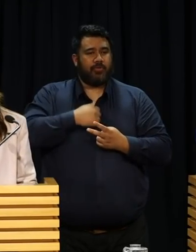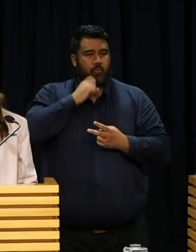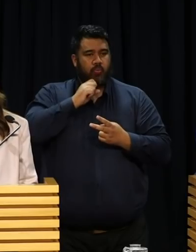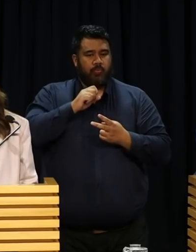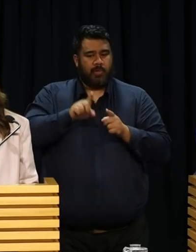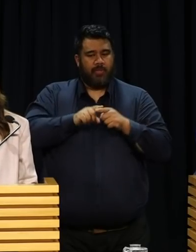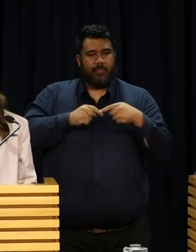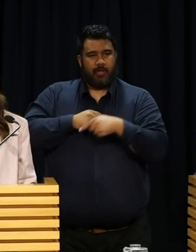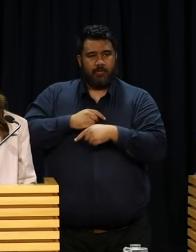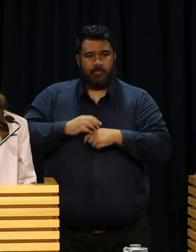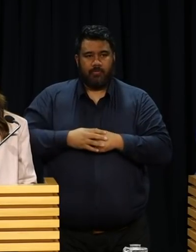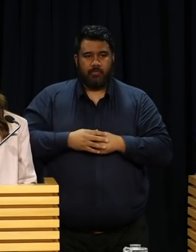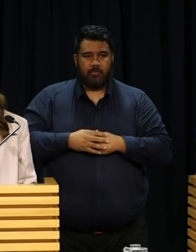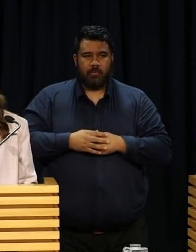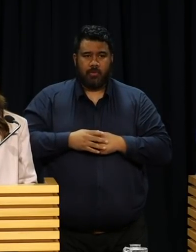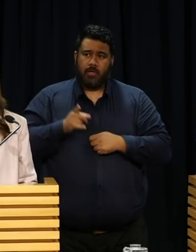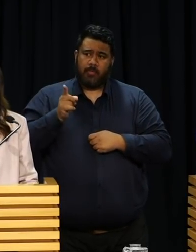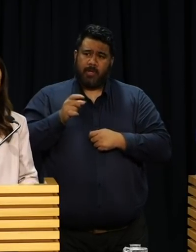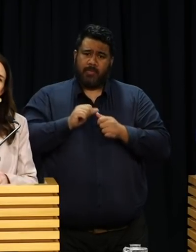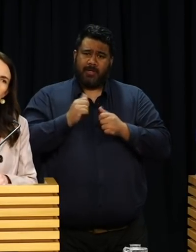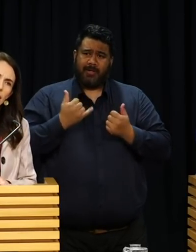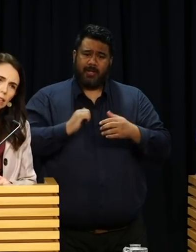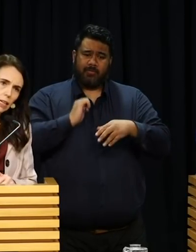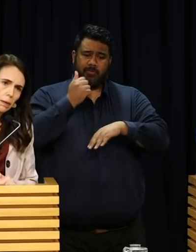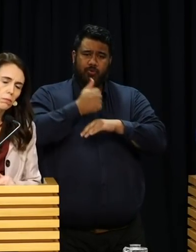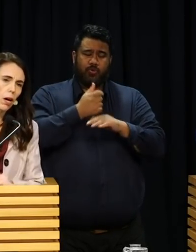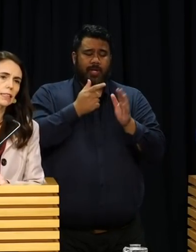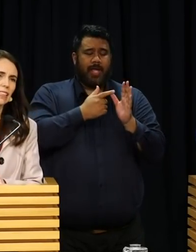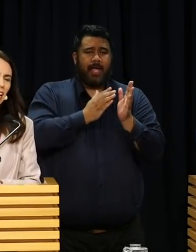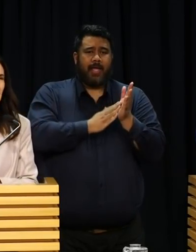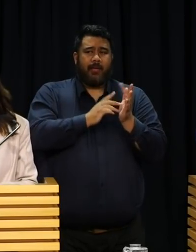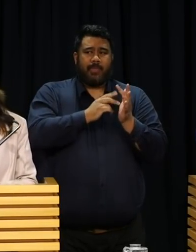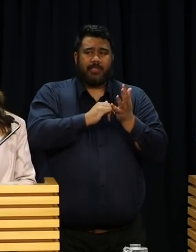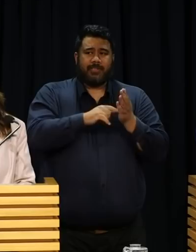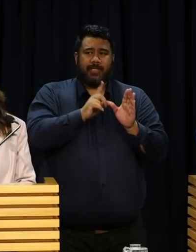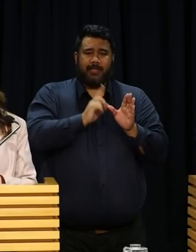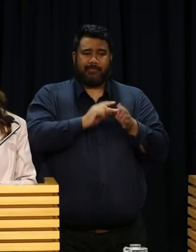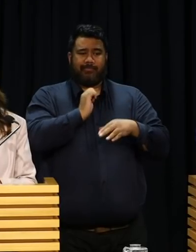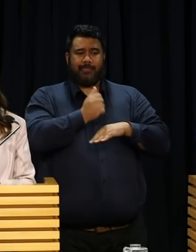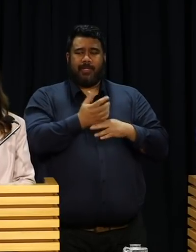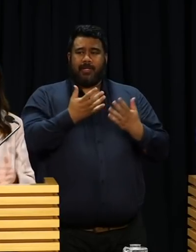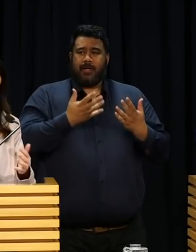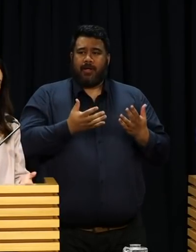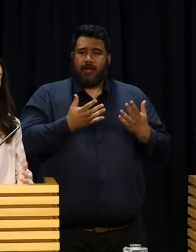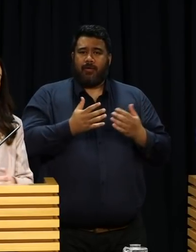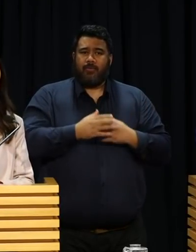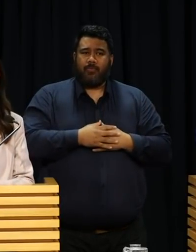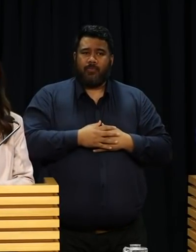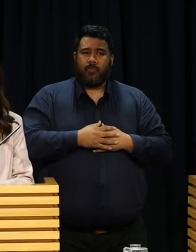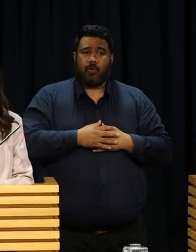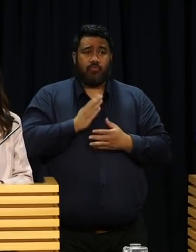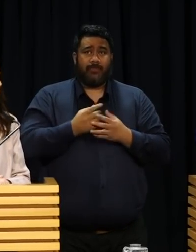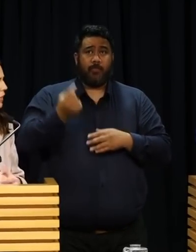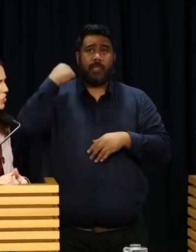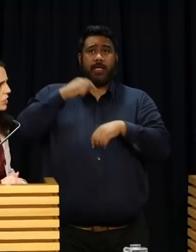it not be appropriate to put an amnesty in place if you've gone to? Keep in mind that there has been, and since the time of the